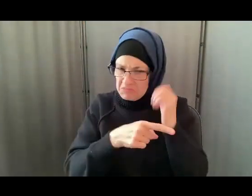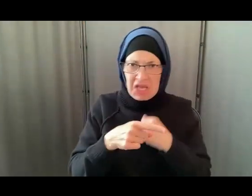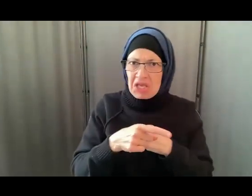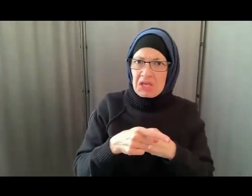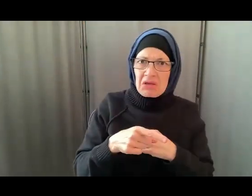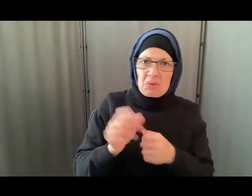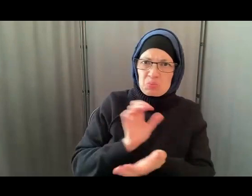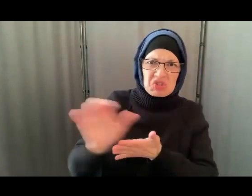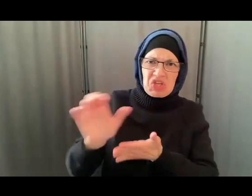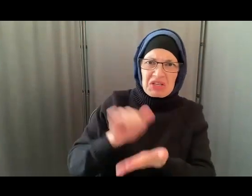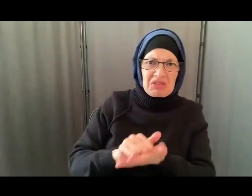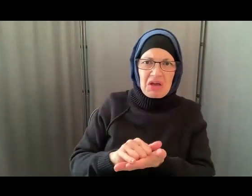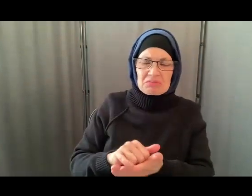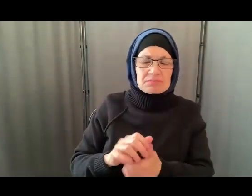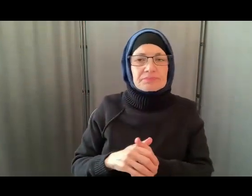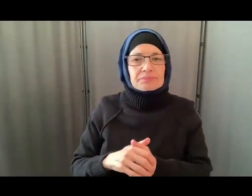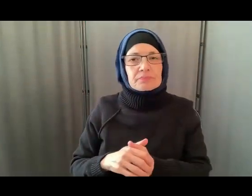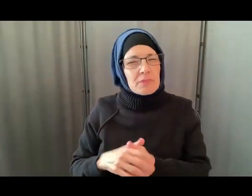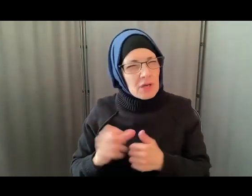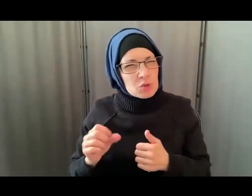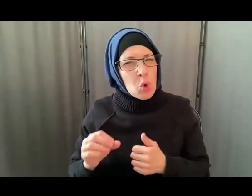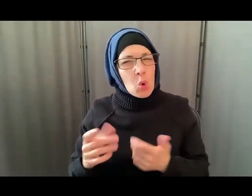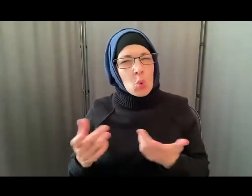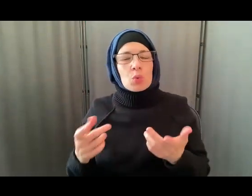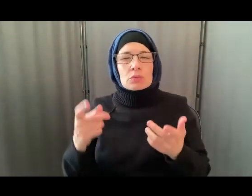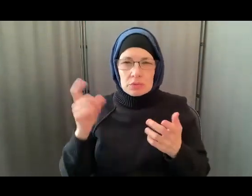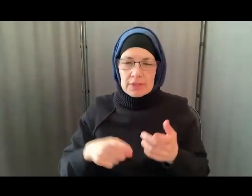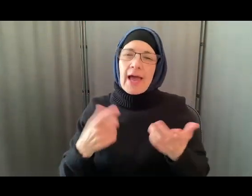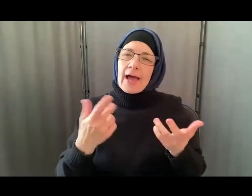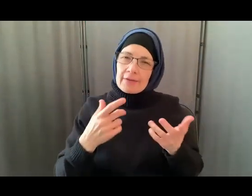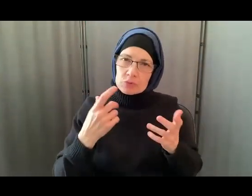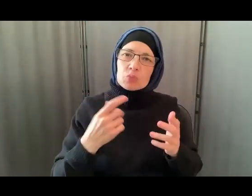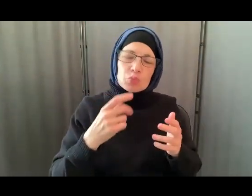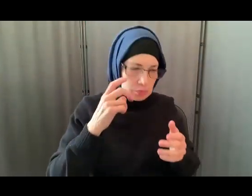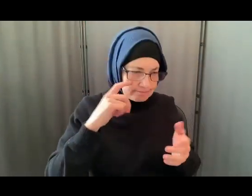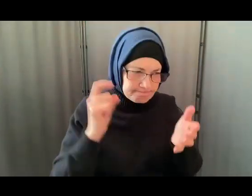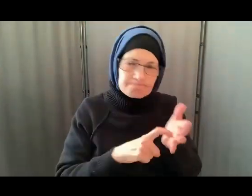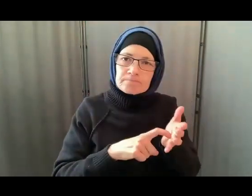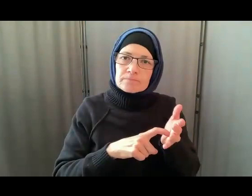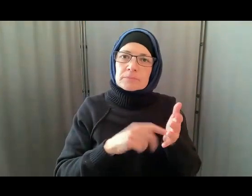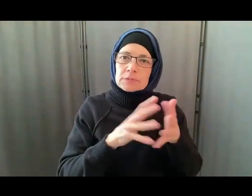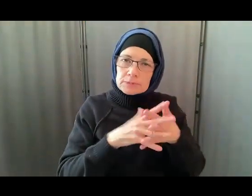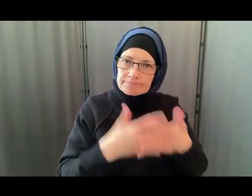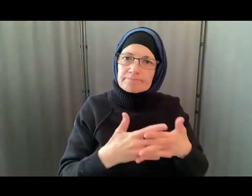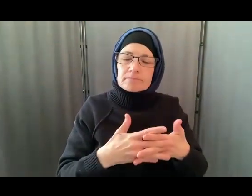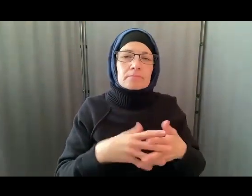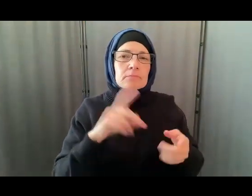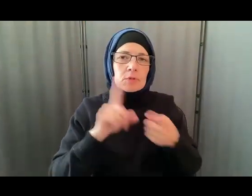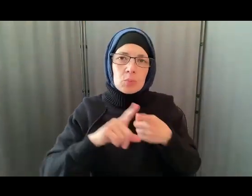as a person with a sin here means